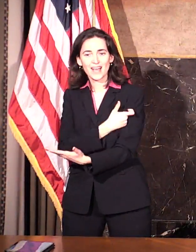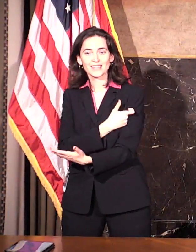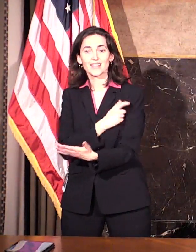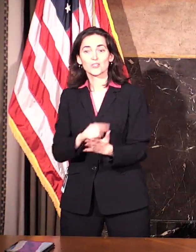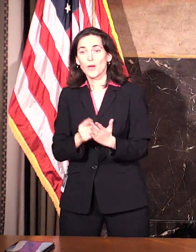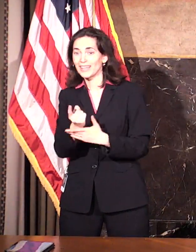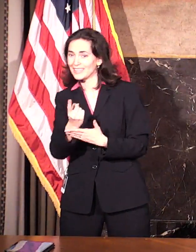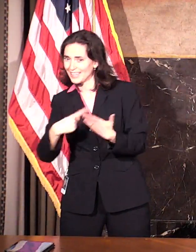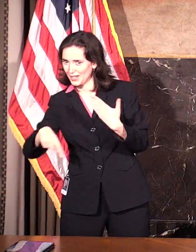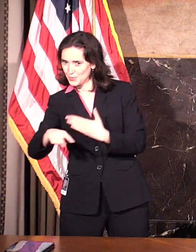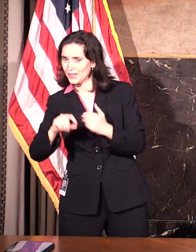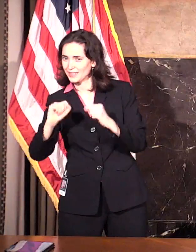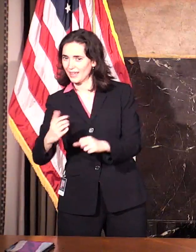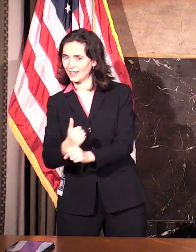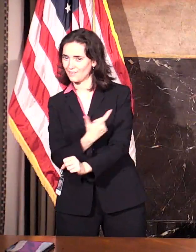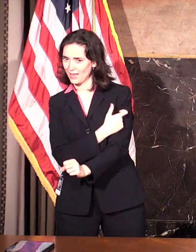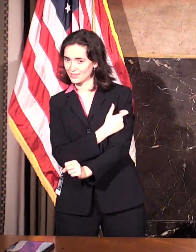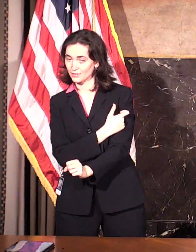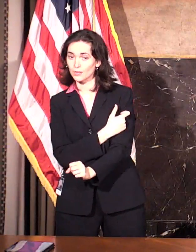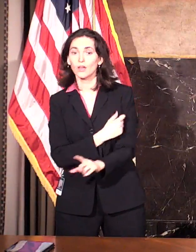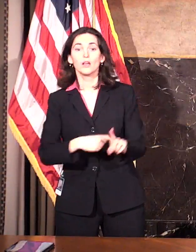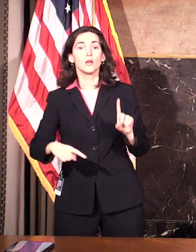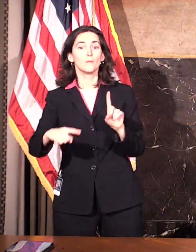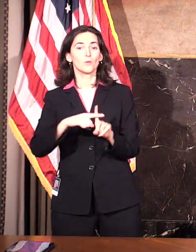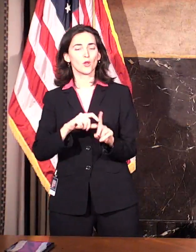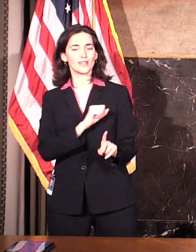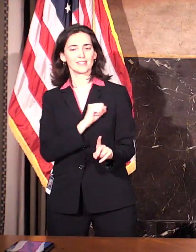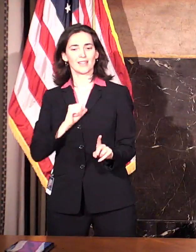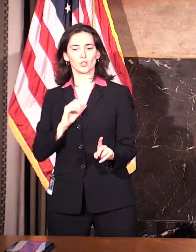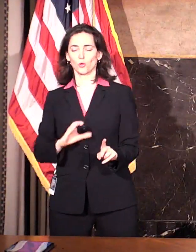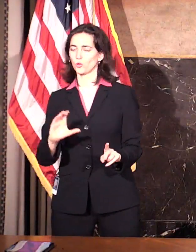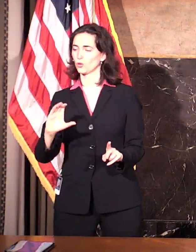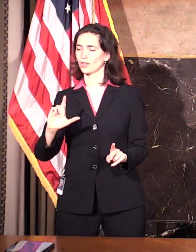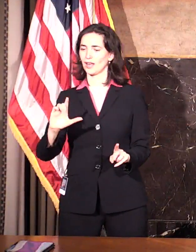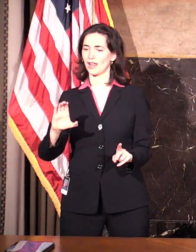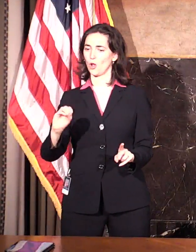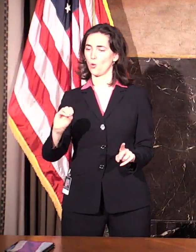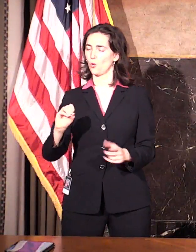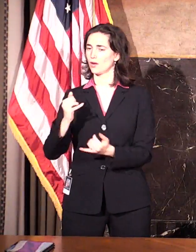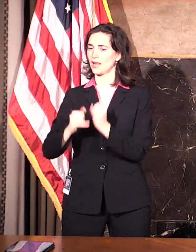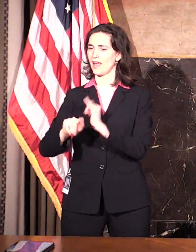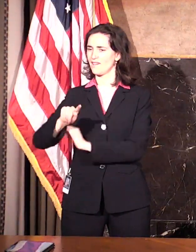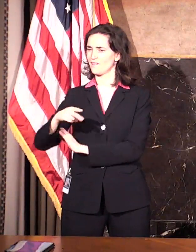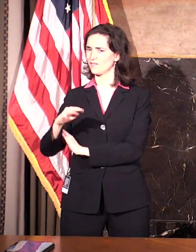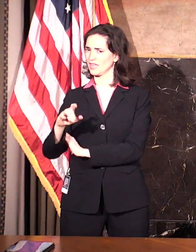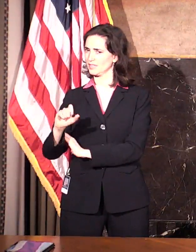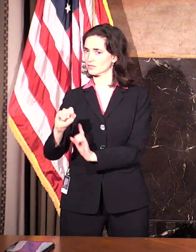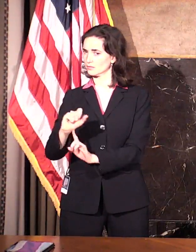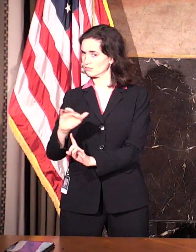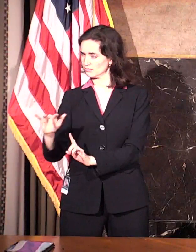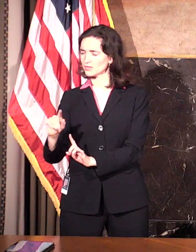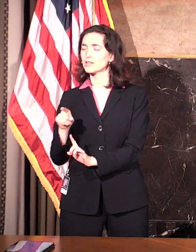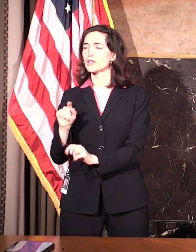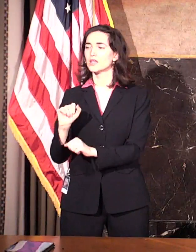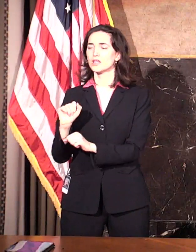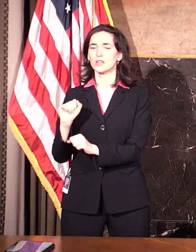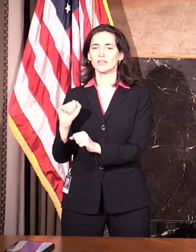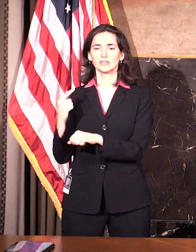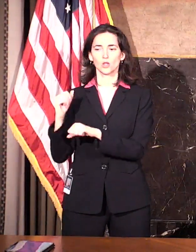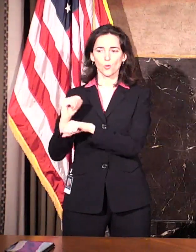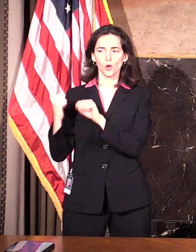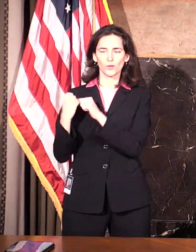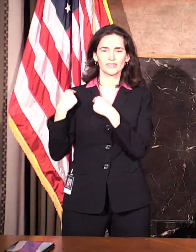next week. And I also wanted to thank Senator Cleo Fields for working with us over the last couple of